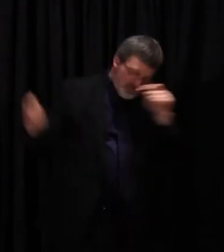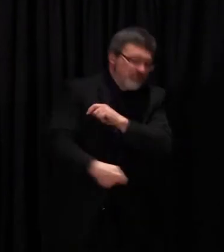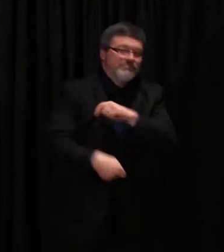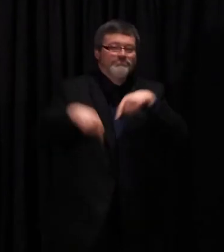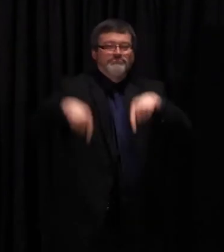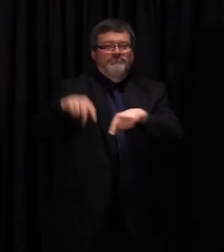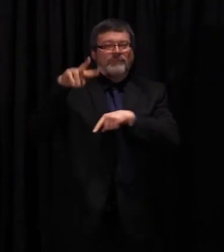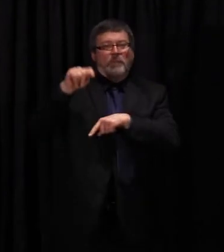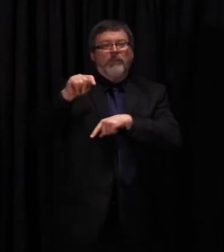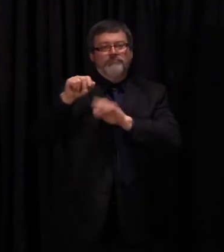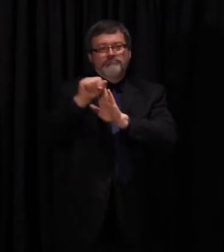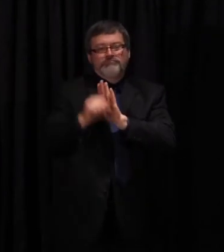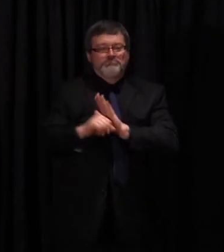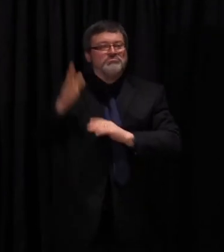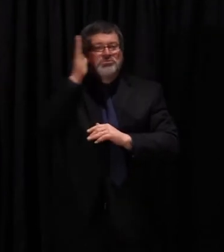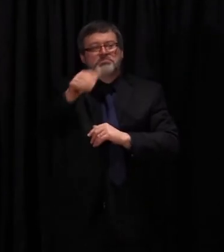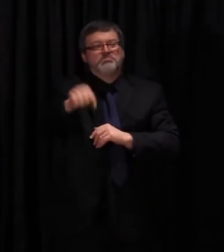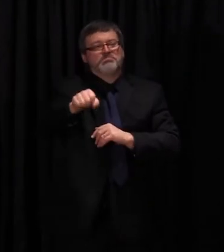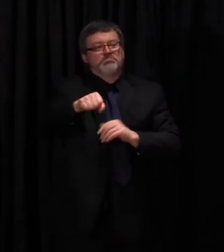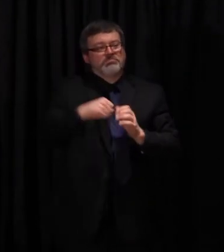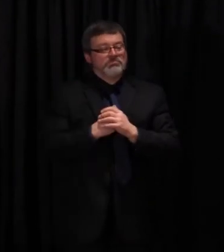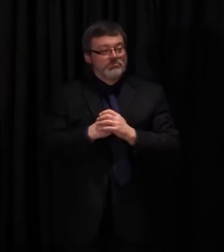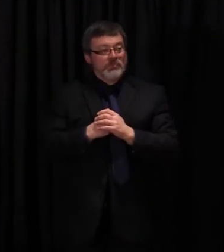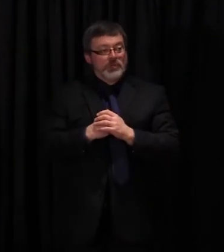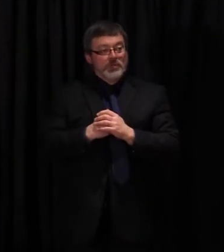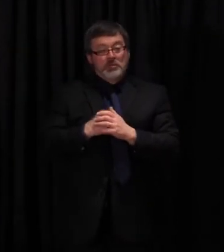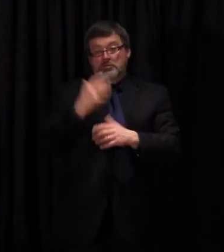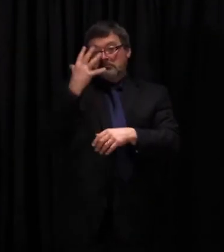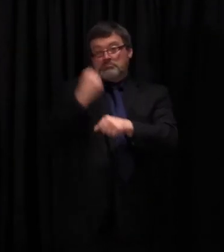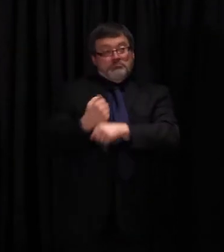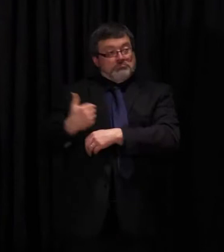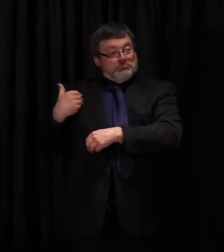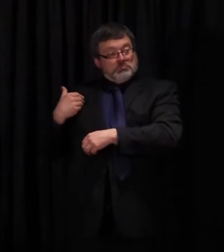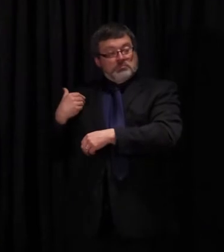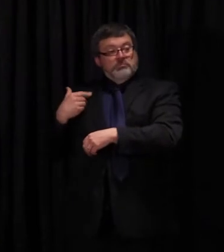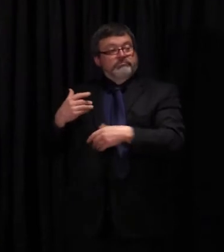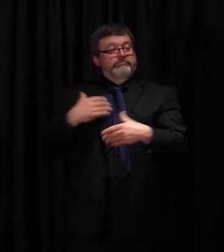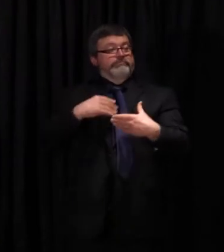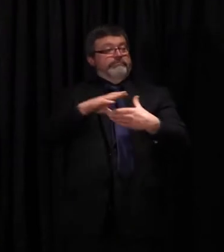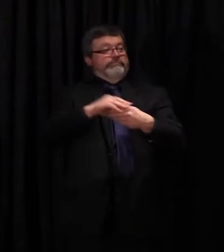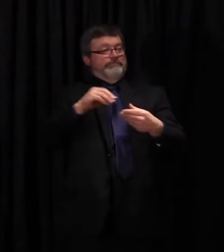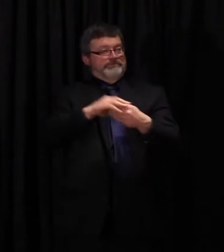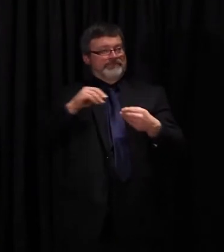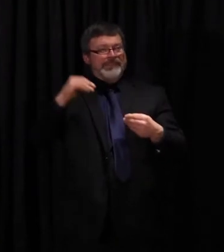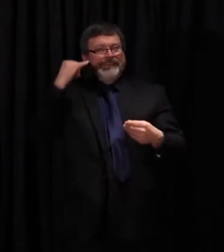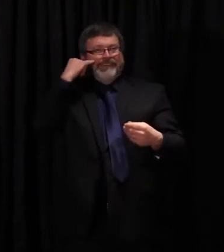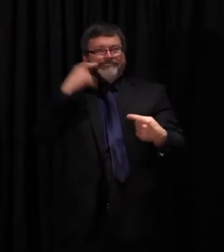5 years ago, I said, when you're in a hole, stop digging.